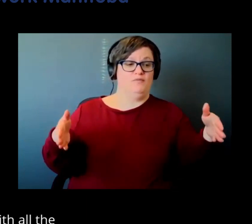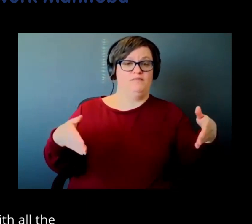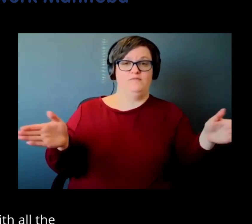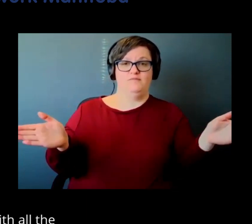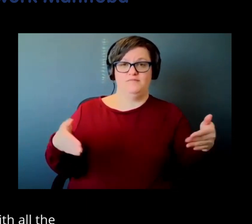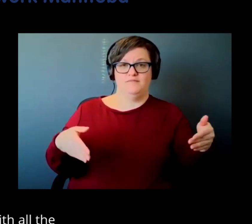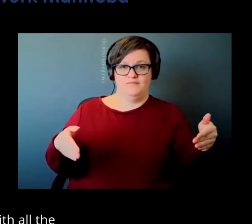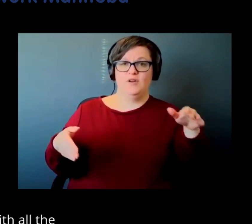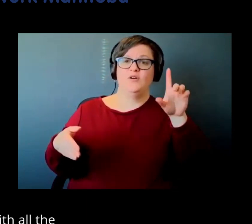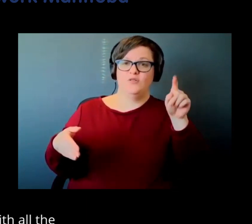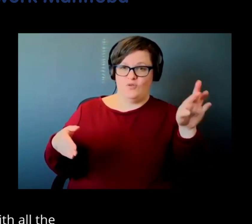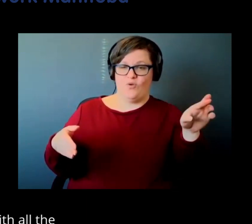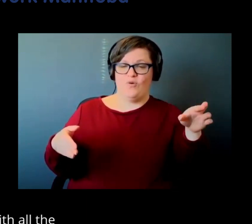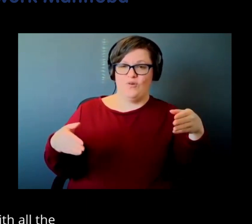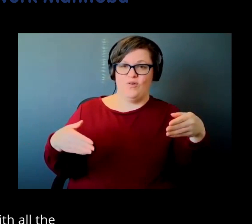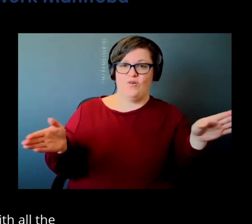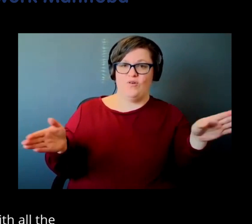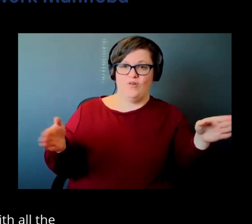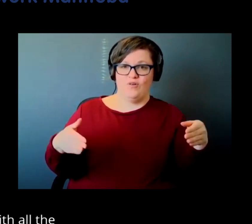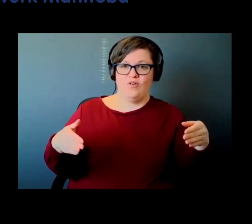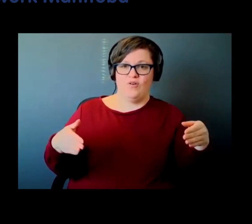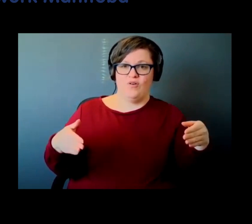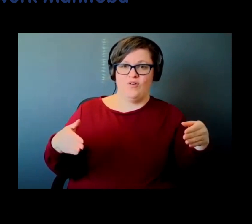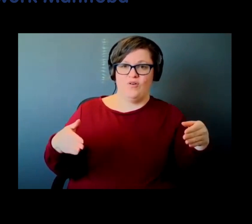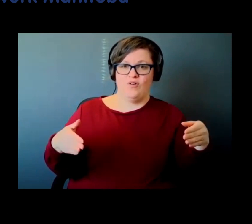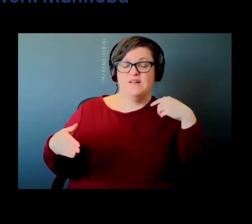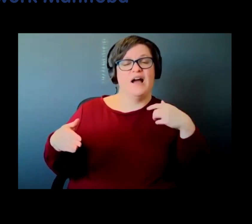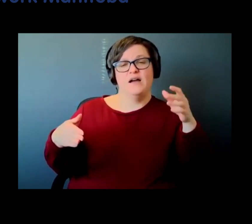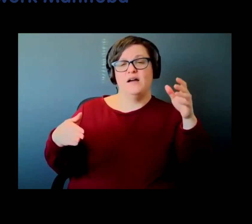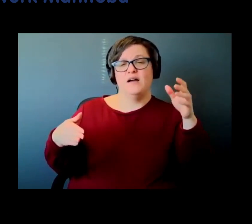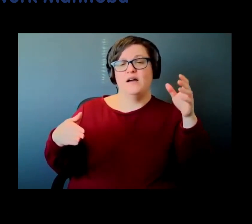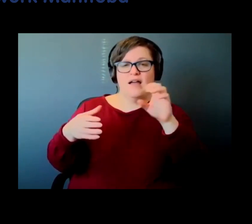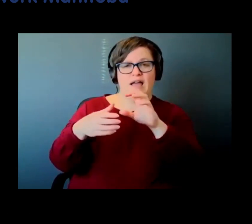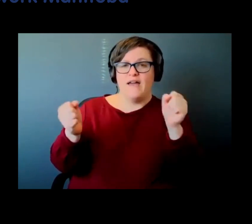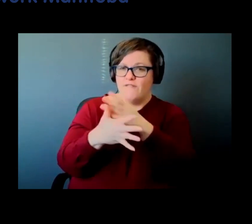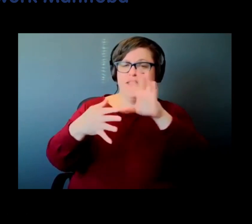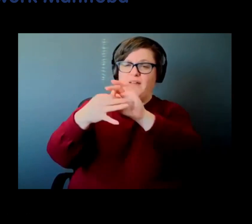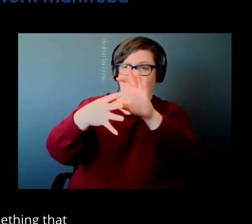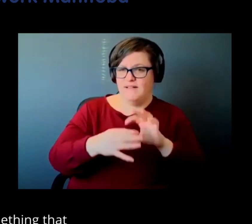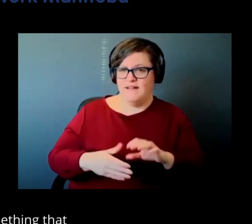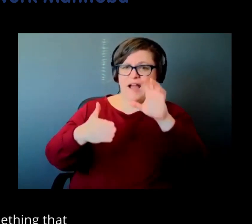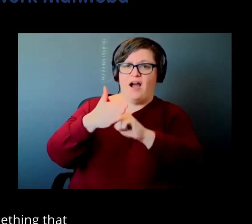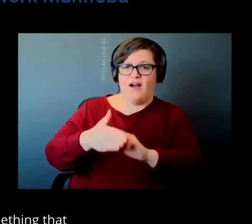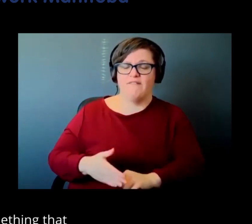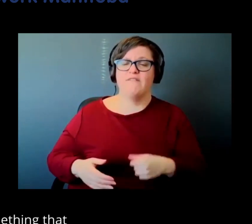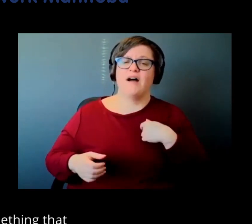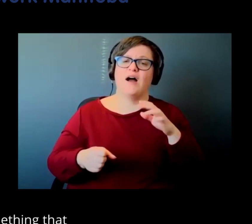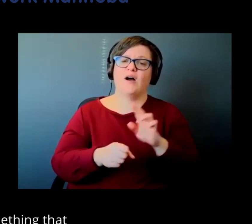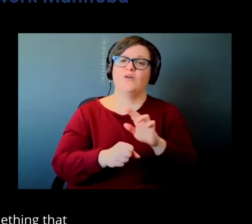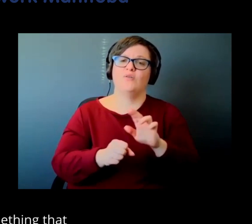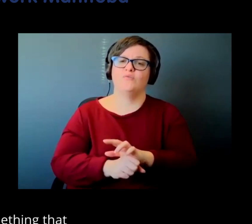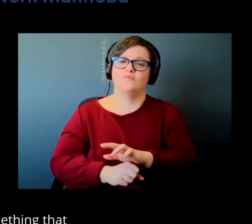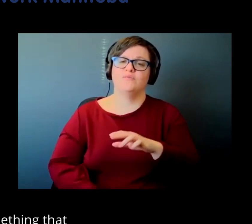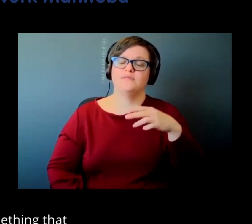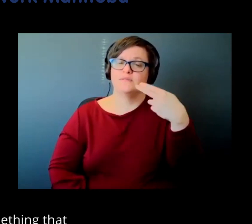to deal with all the doors, to take everything off. And so I used not Coroplast, but high core, something that another